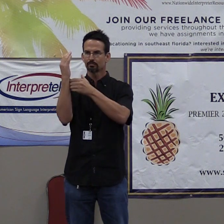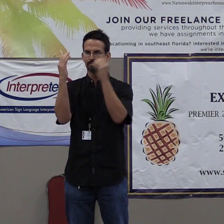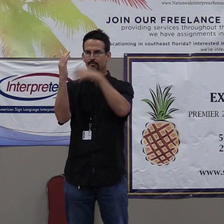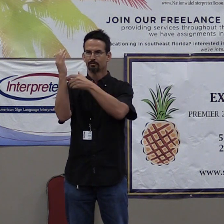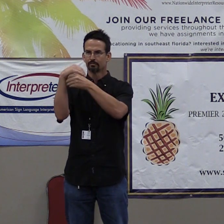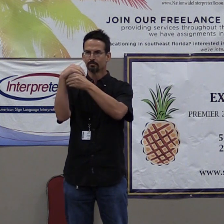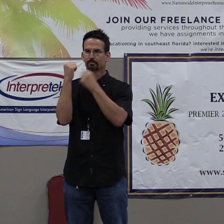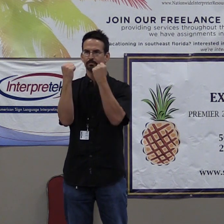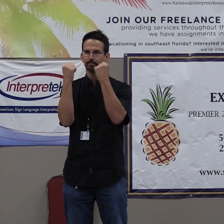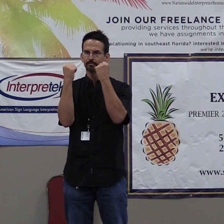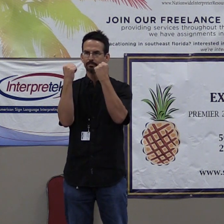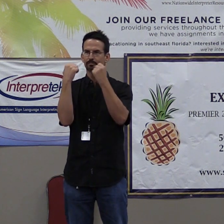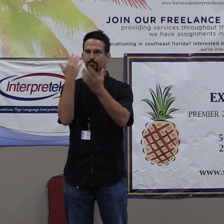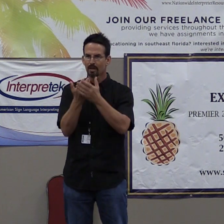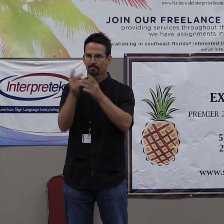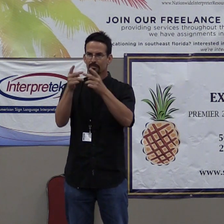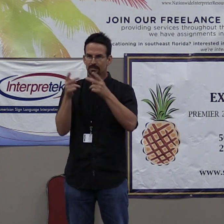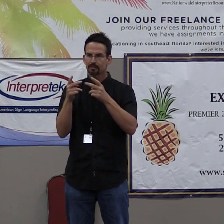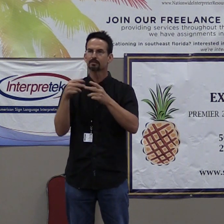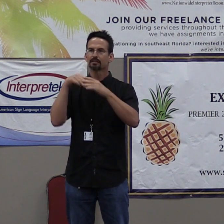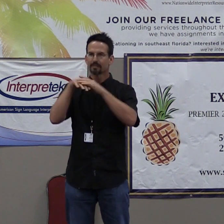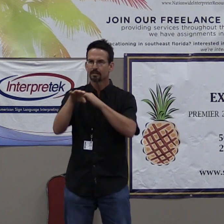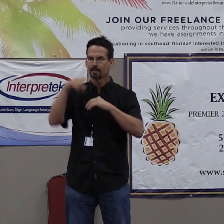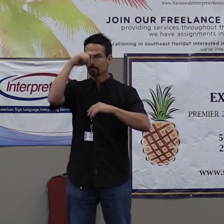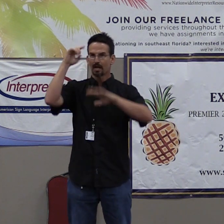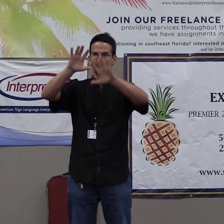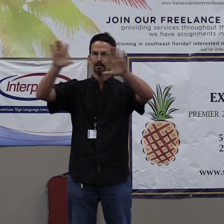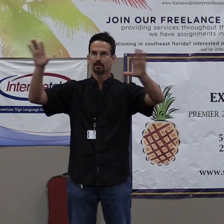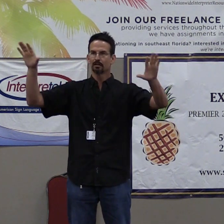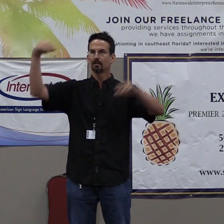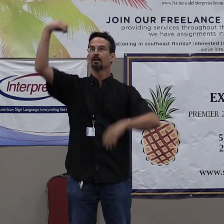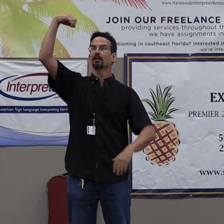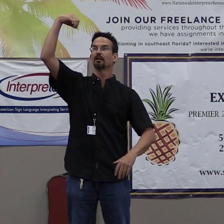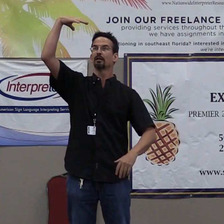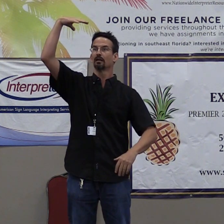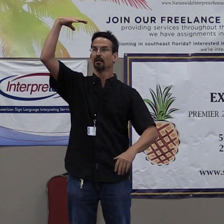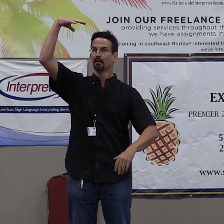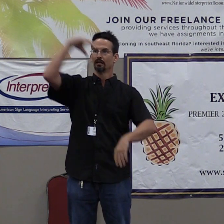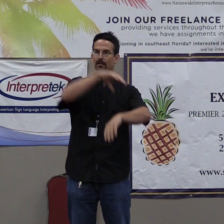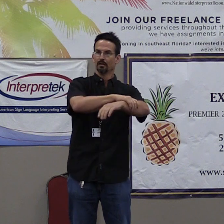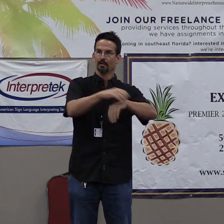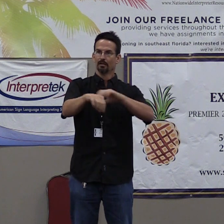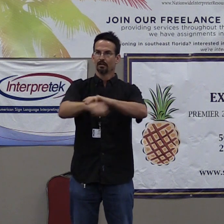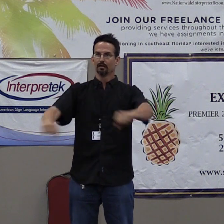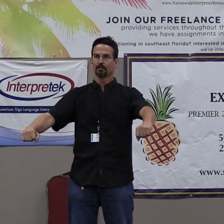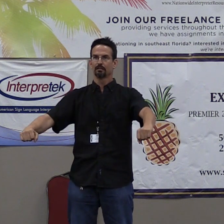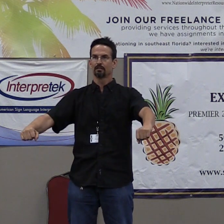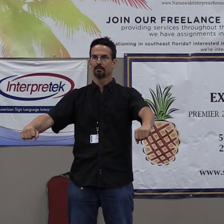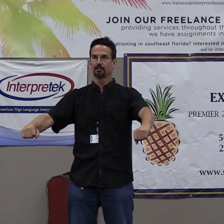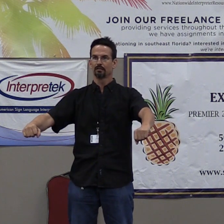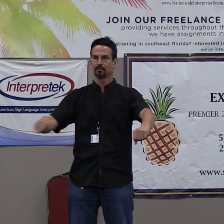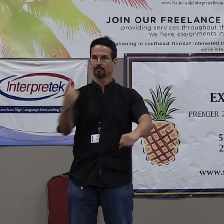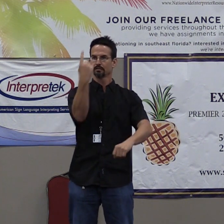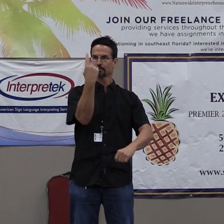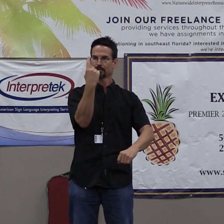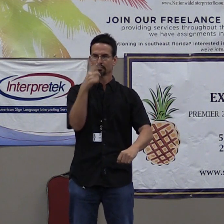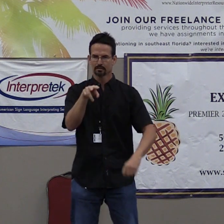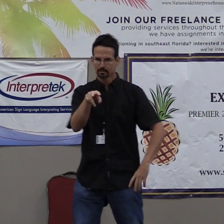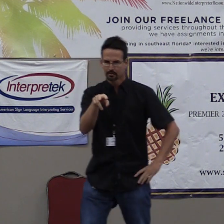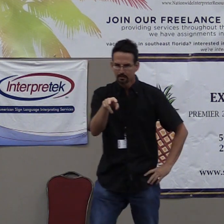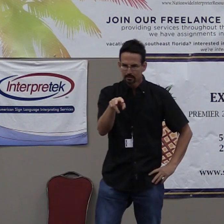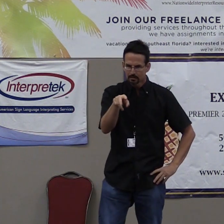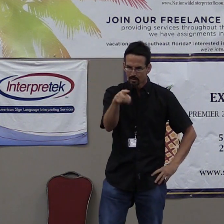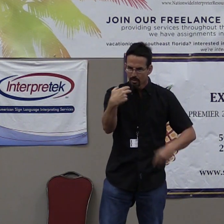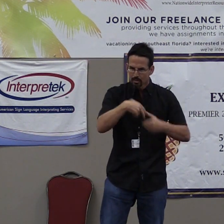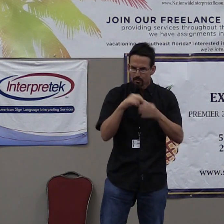But then they kidnap me and they put me in the trunk and they take me to a certain place and I go in there and it's a black room and a light comes on me and I'm cuffed to the